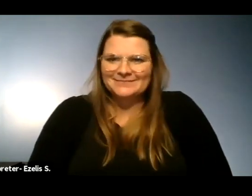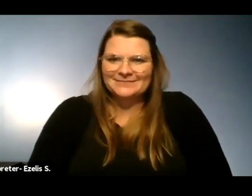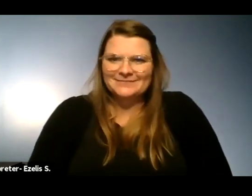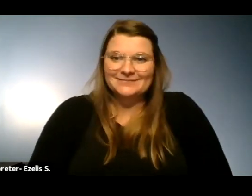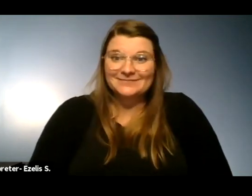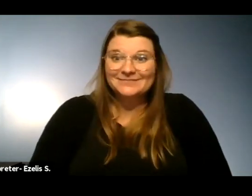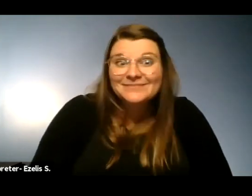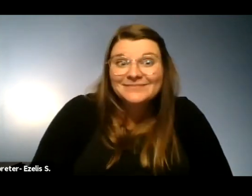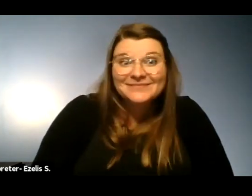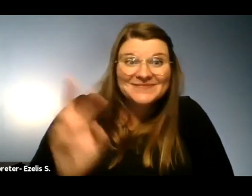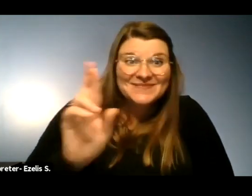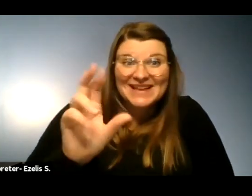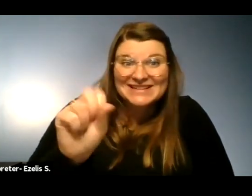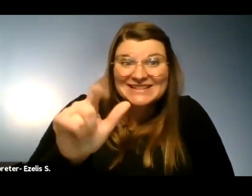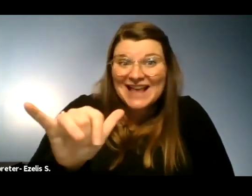Here comes Sally.